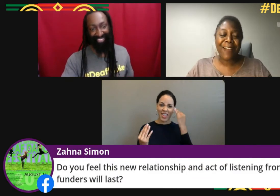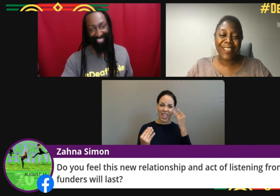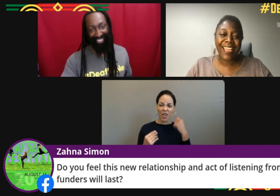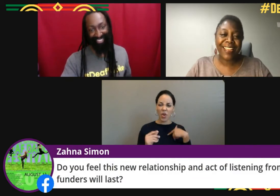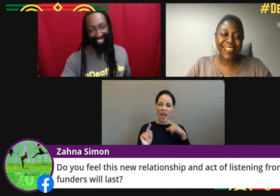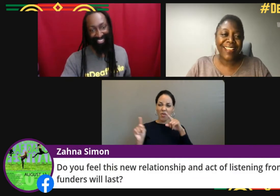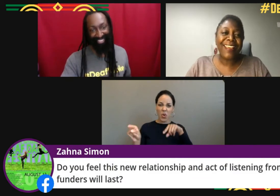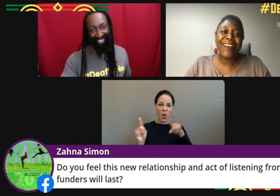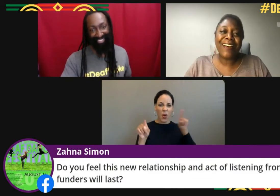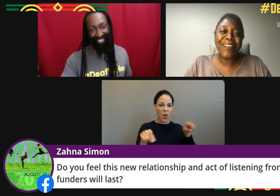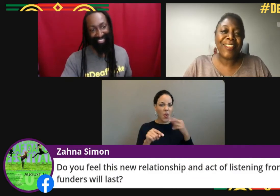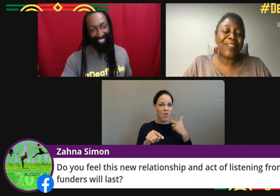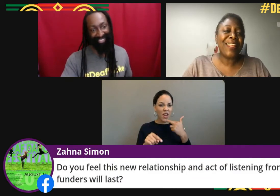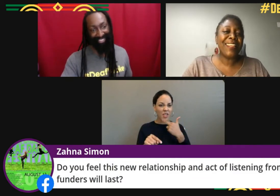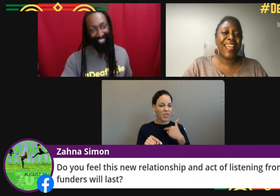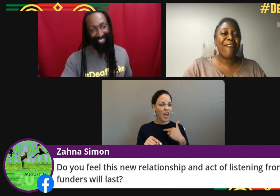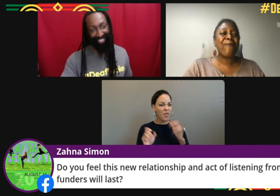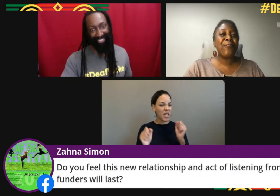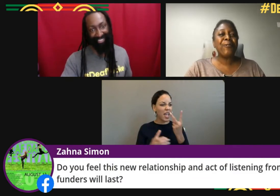always navigating